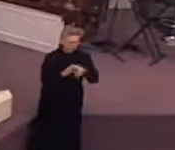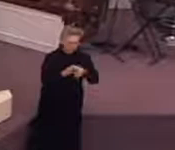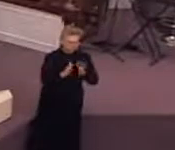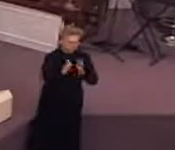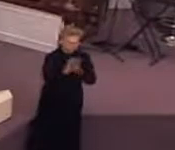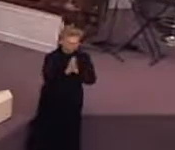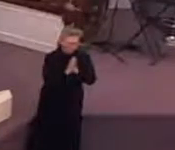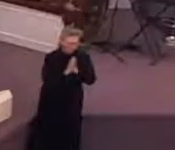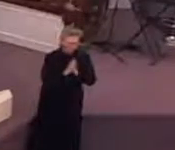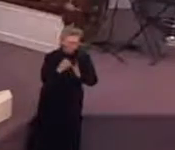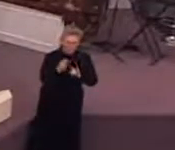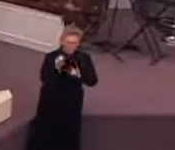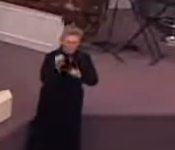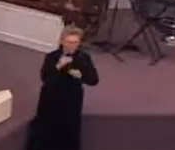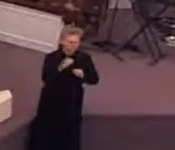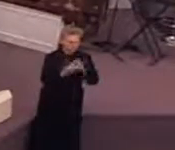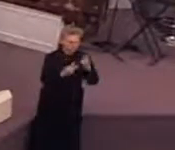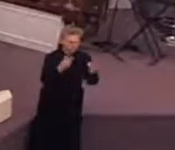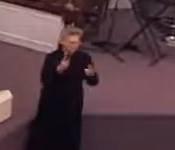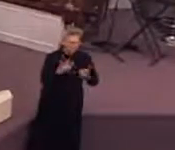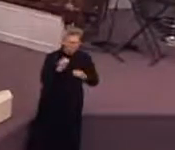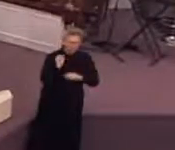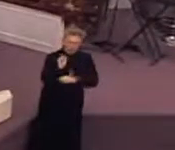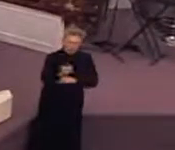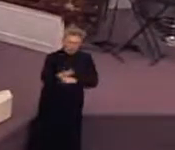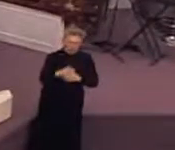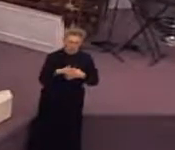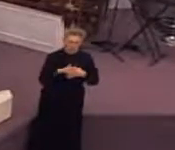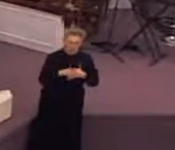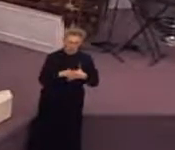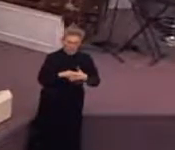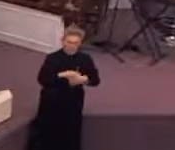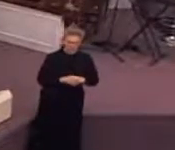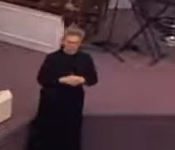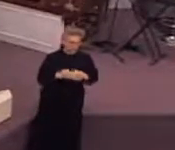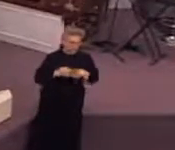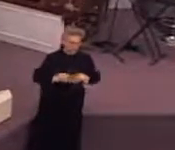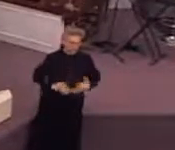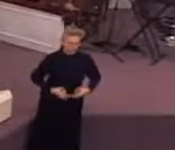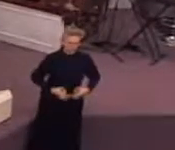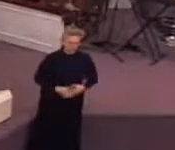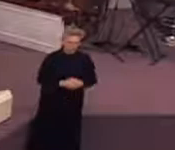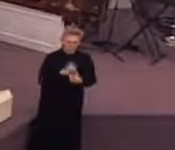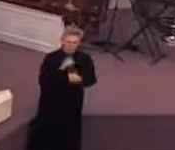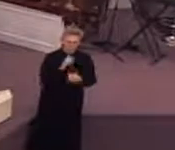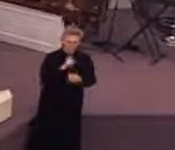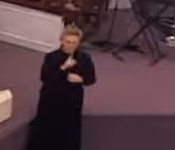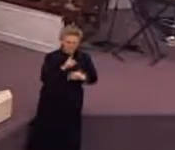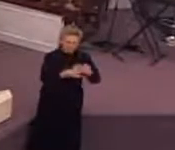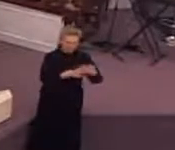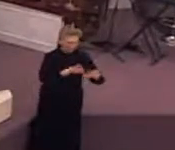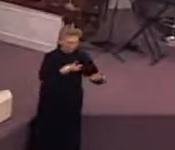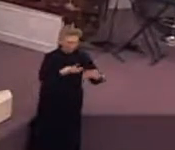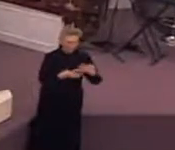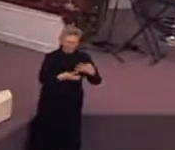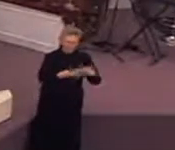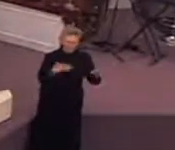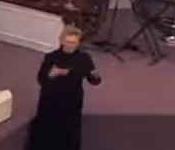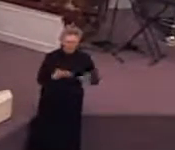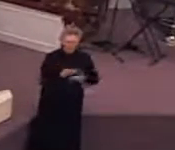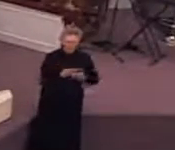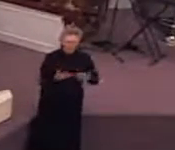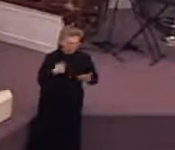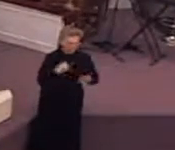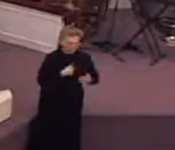of prayer, amen, that gives you victory over your flesh. Come on, let's be transparent here tonight. There's things